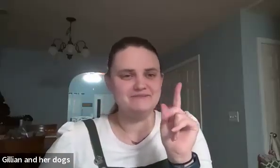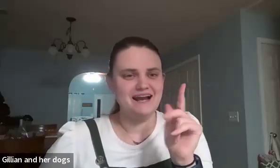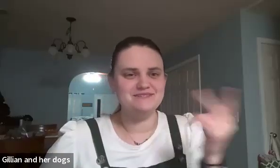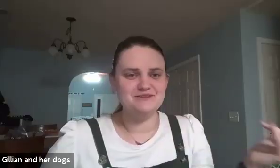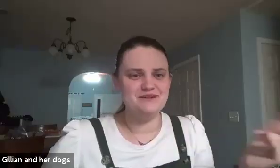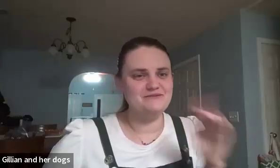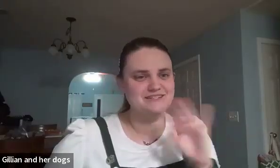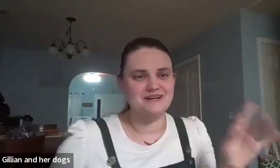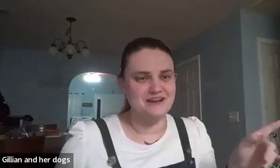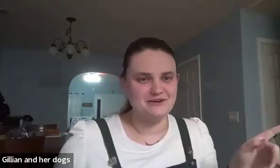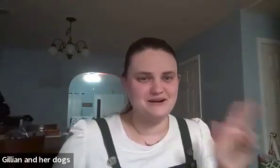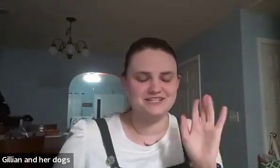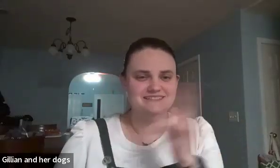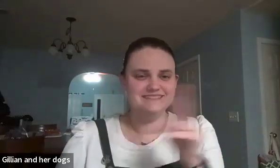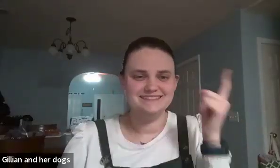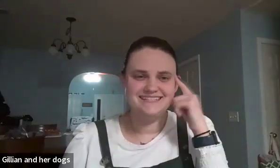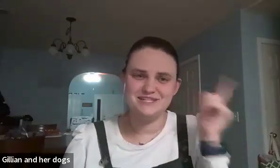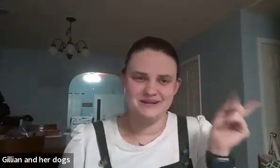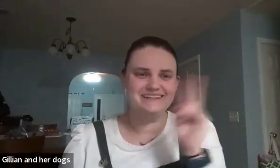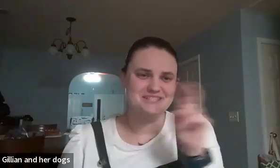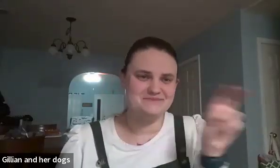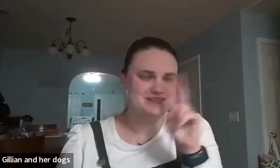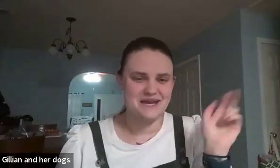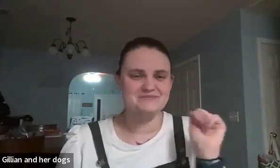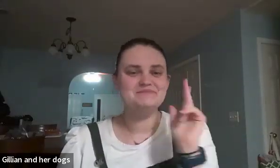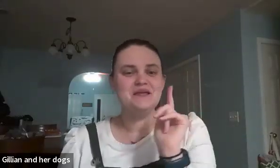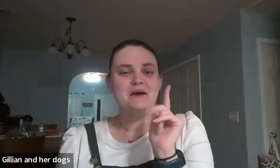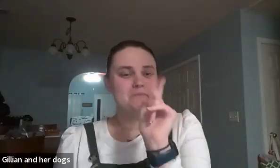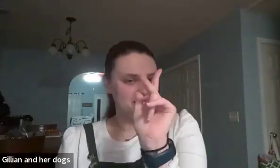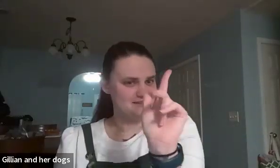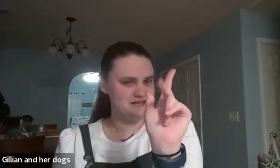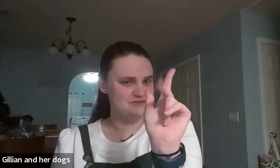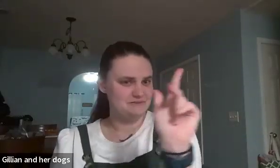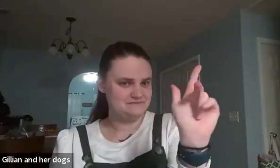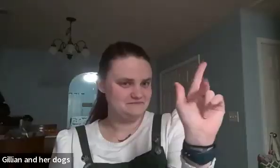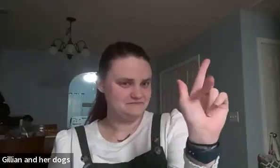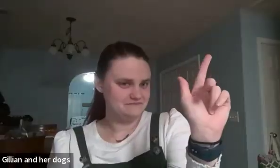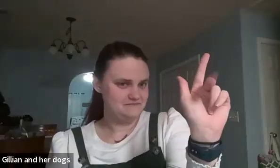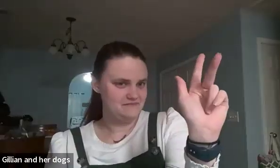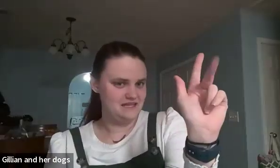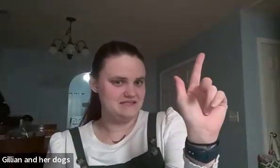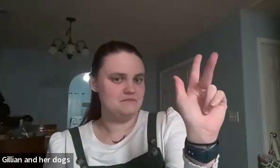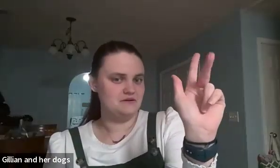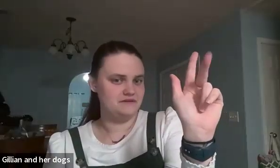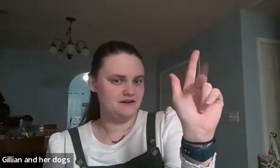minute. I'm still in the middle of answering another question. Teacher brain jumps sometimes. But yeah, 23. It's the middle